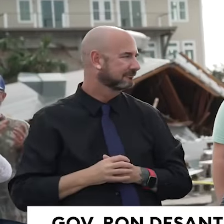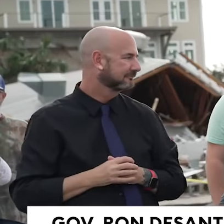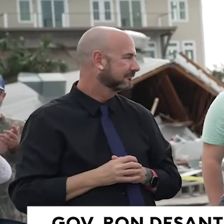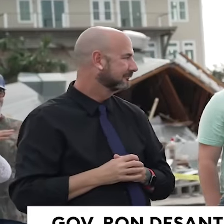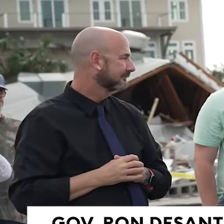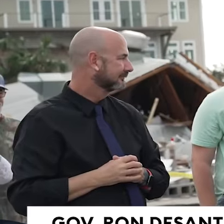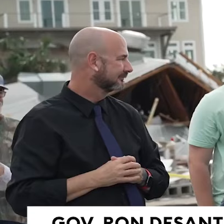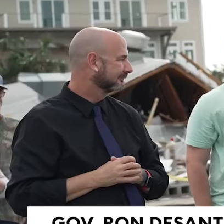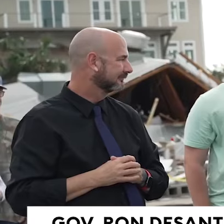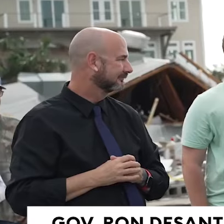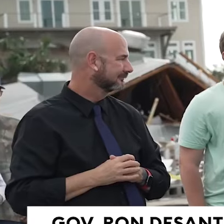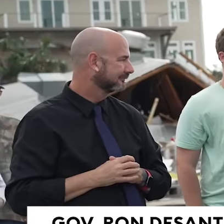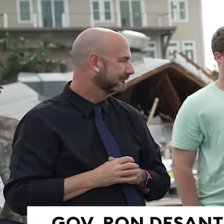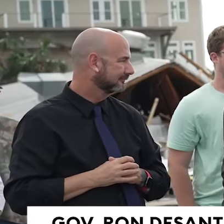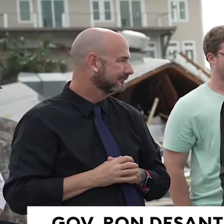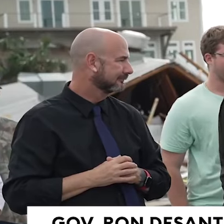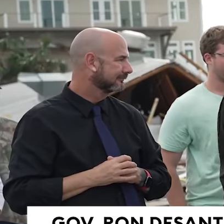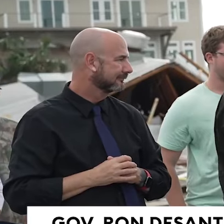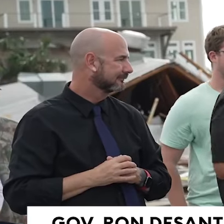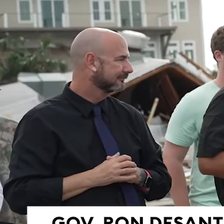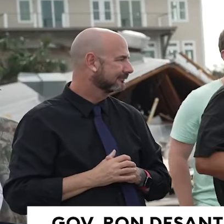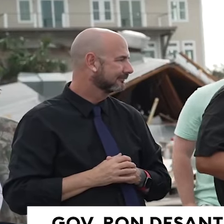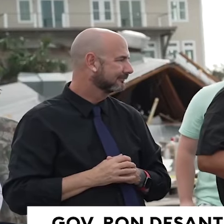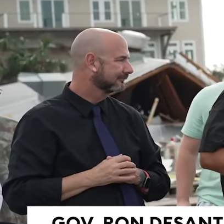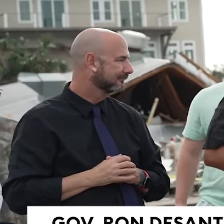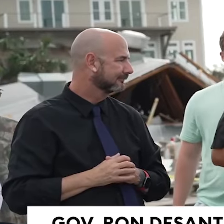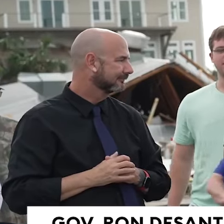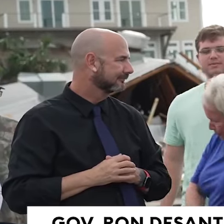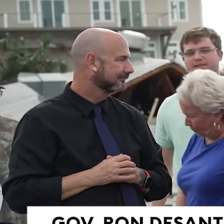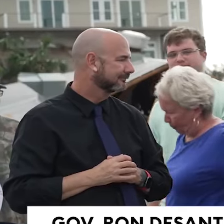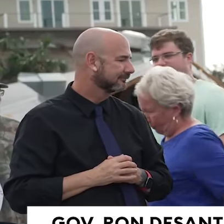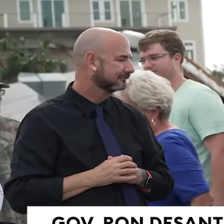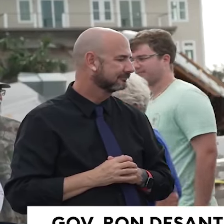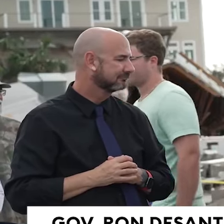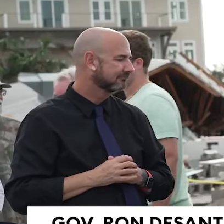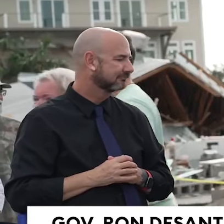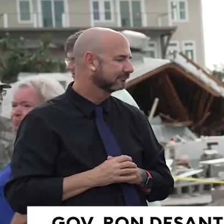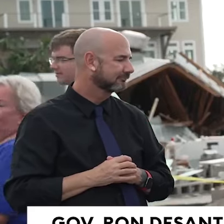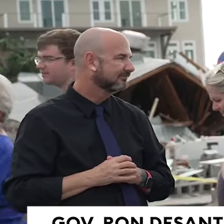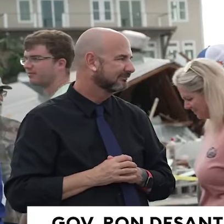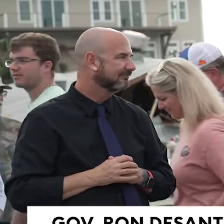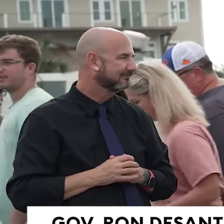Oh, I love you. I love you guys. Oh, Thank you. Thank you so much. Thanks so much. Thank you.